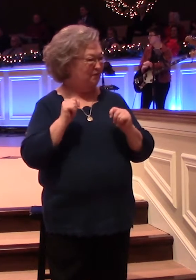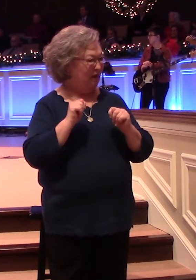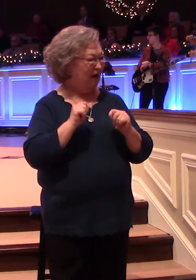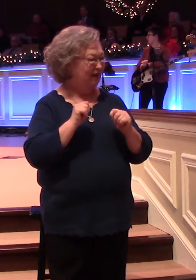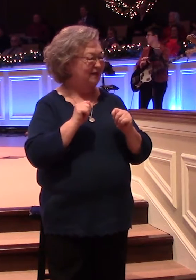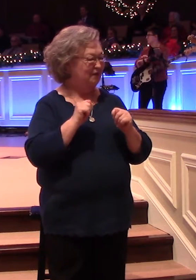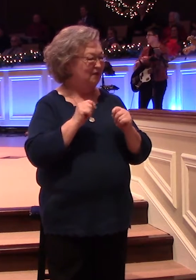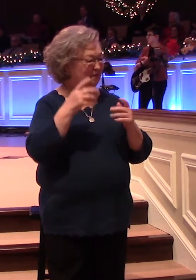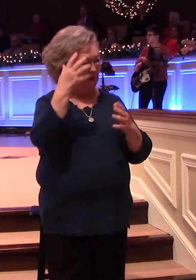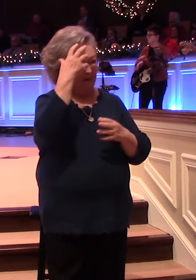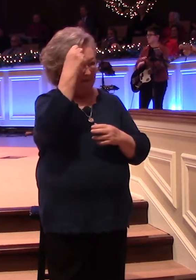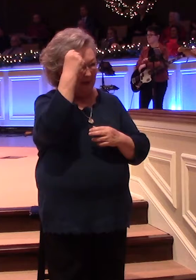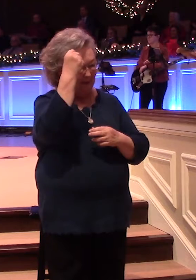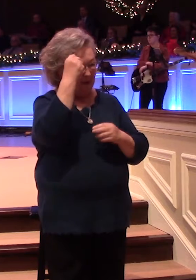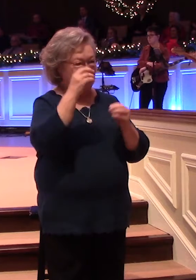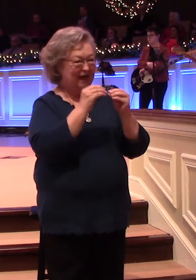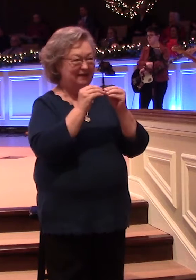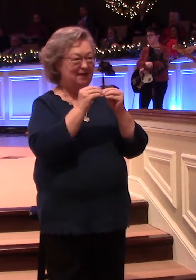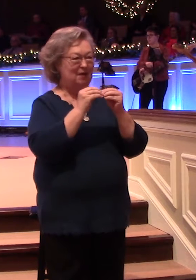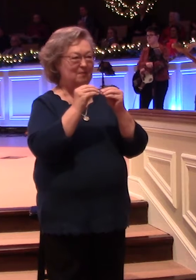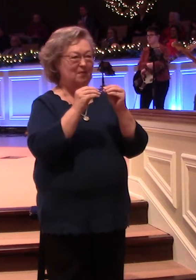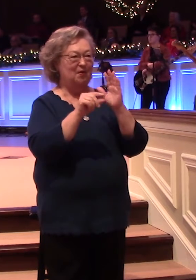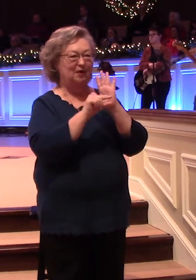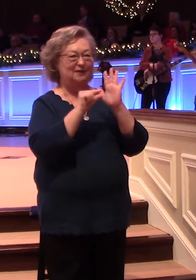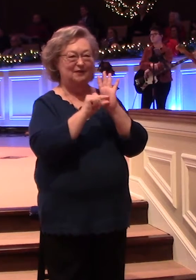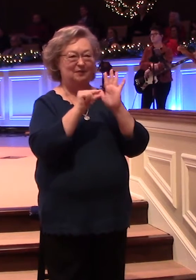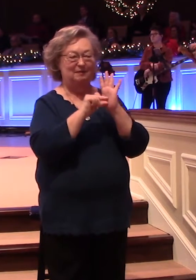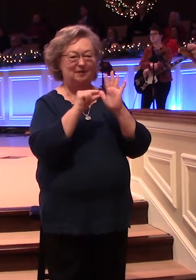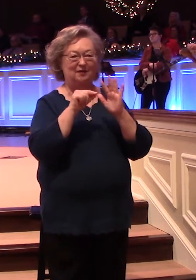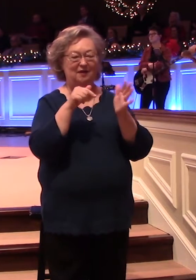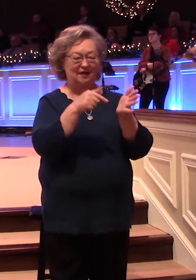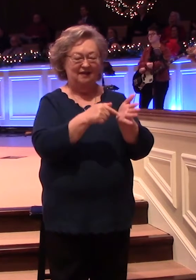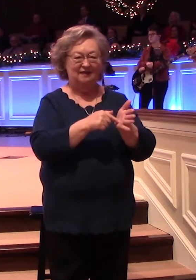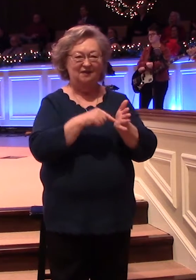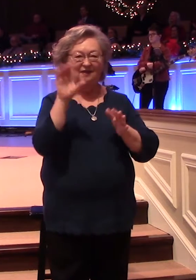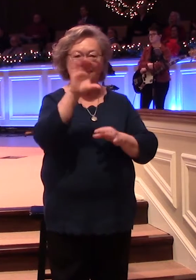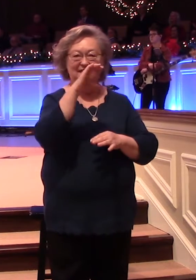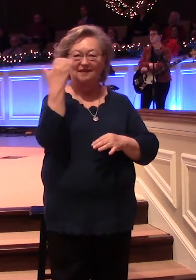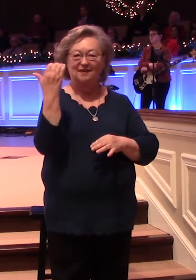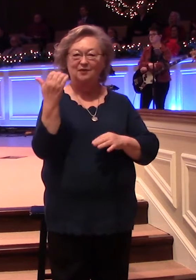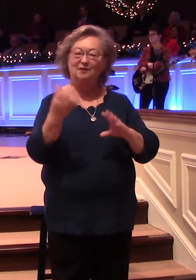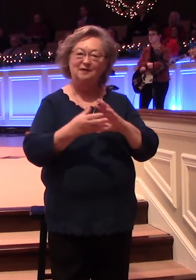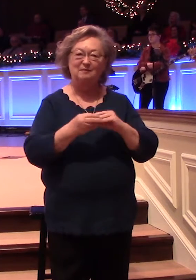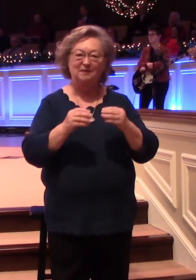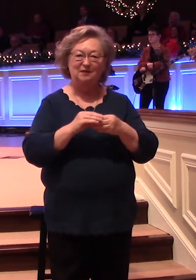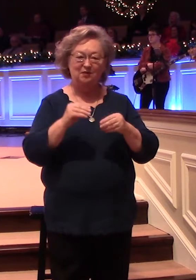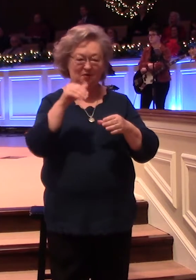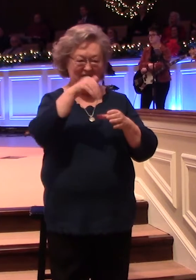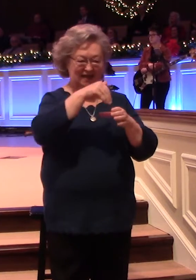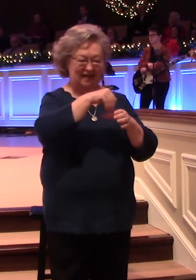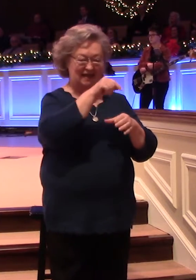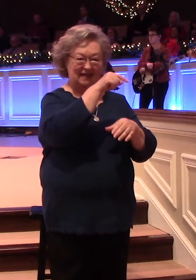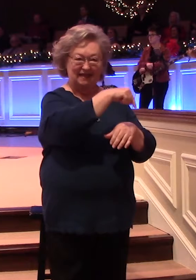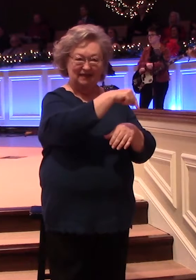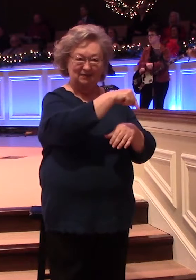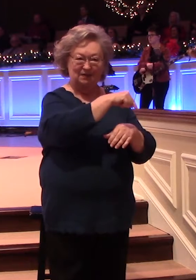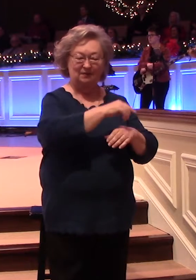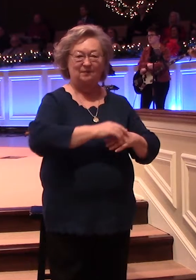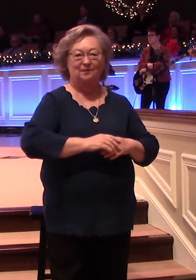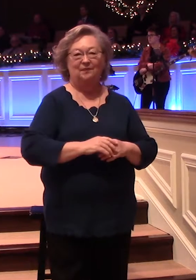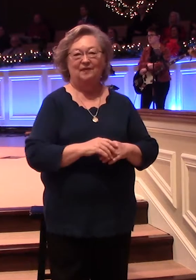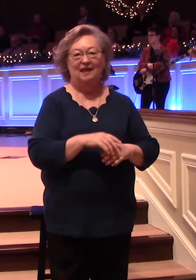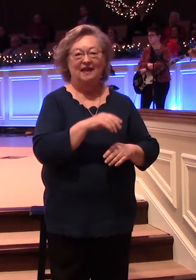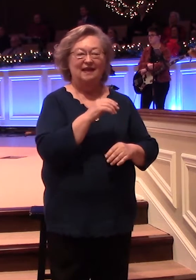is the Christmas story, and the Christmas story is bound up in this passage. It may not be the first passage you think of when you think of